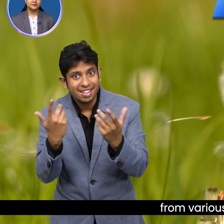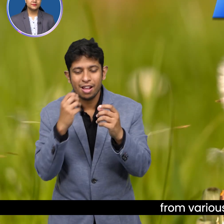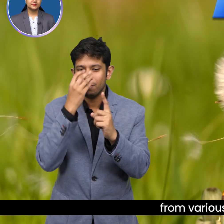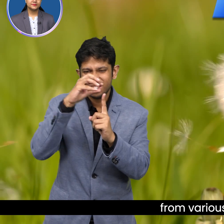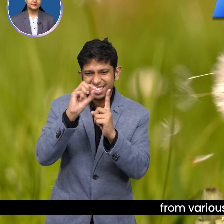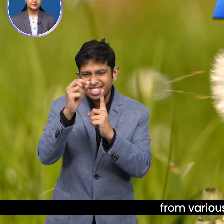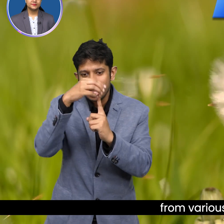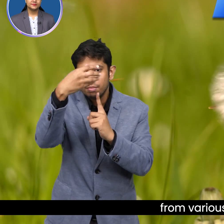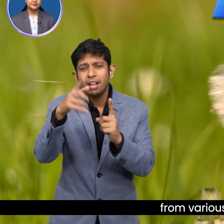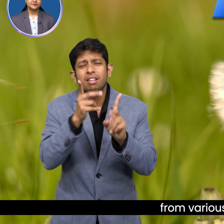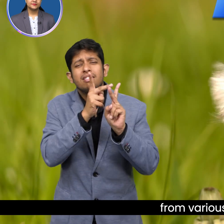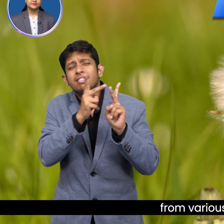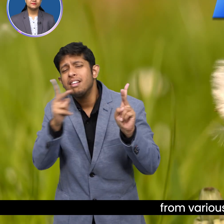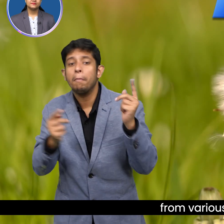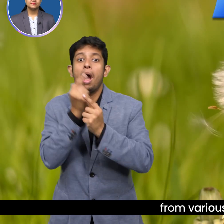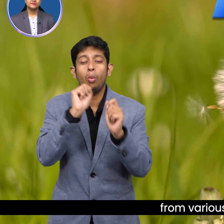plants.